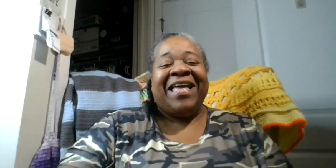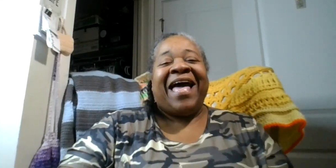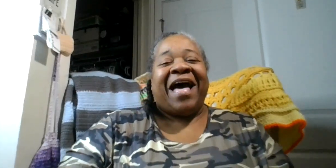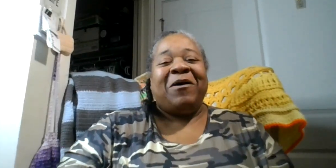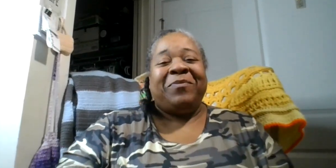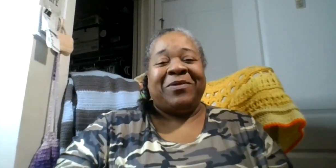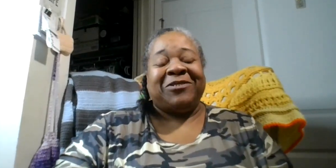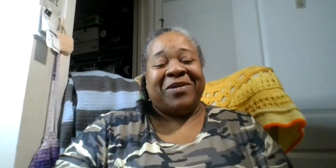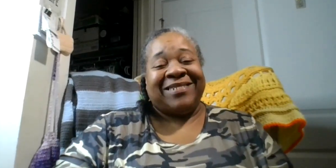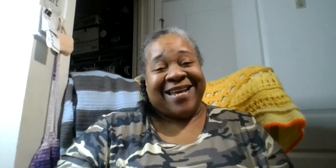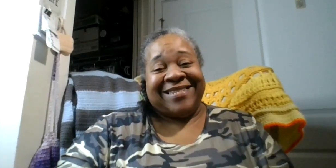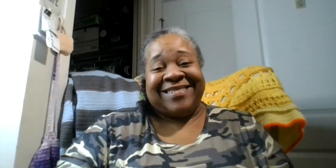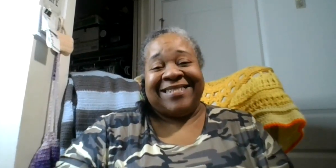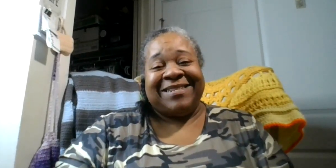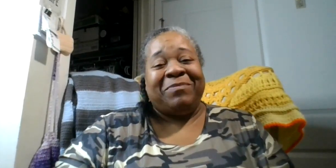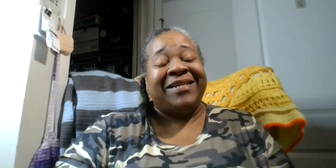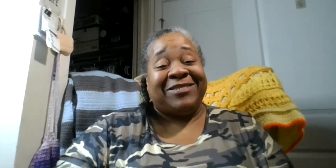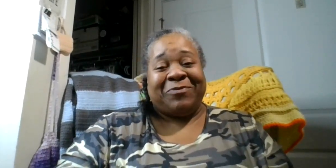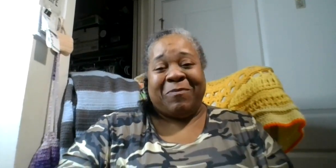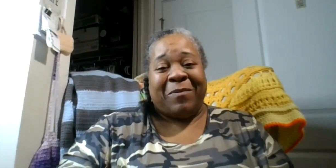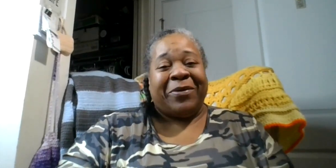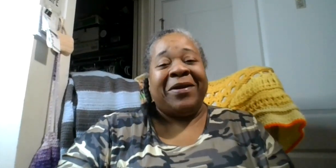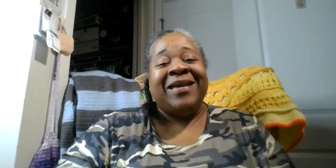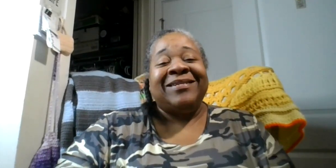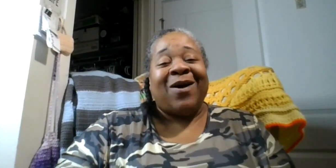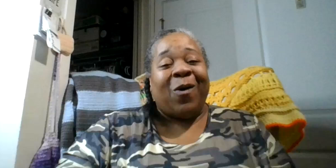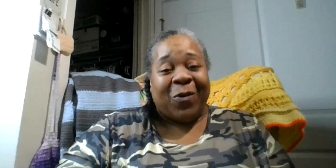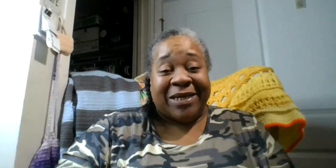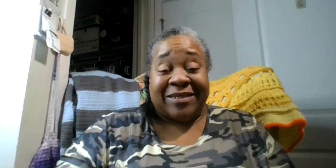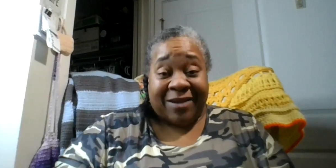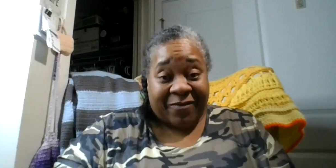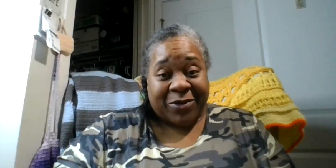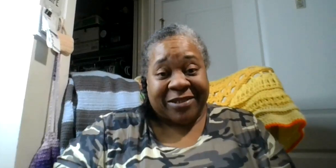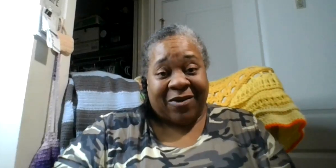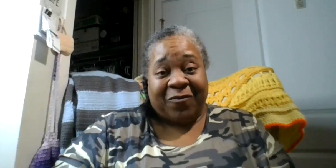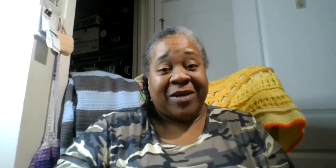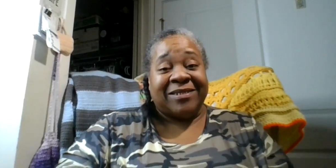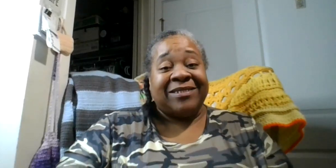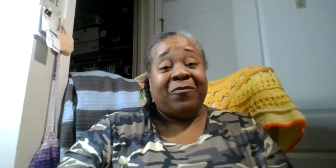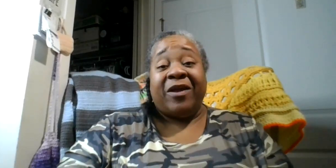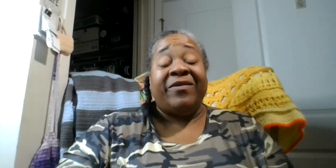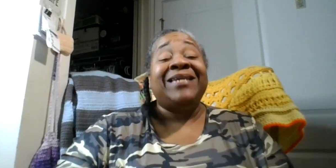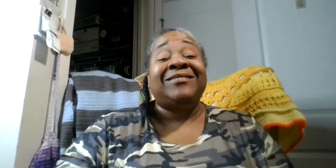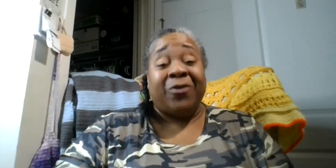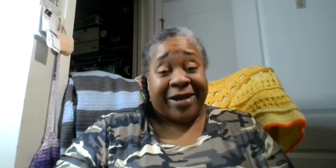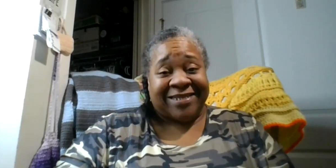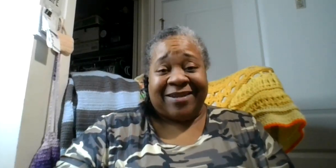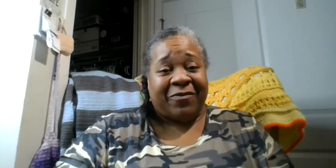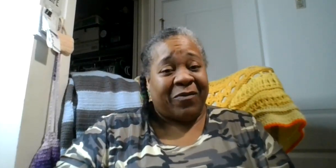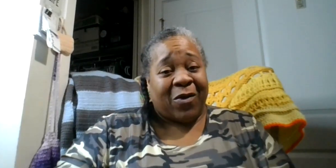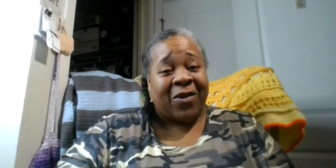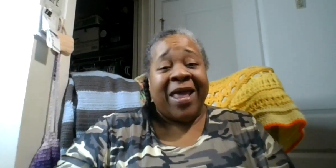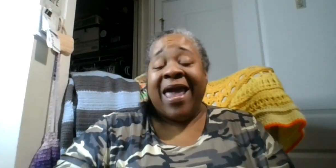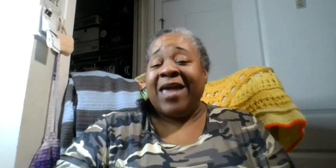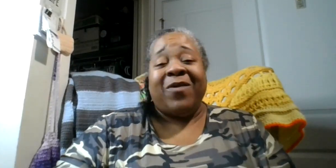I hope you enjoyed today's lesson. Please remember to always love yourself, because self-love is the greatest love of all. And you can't